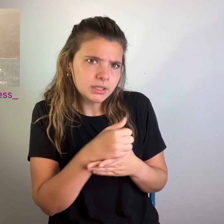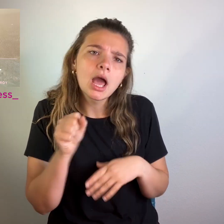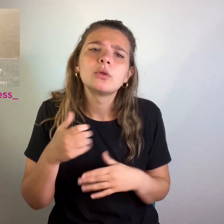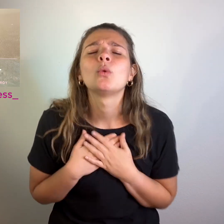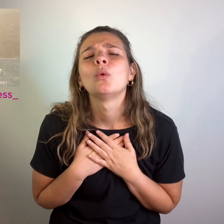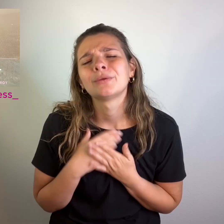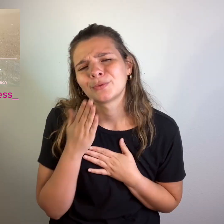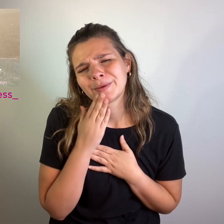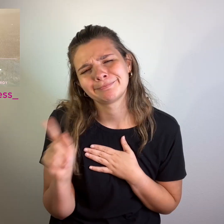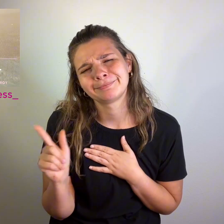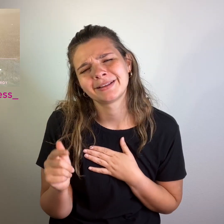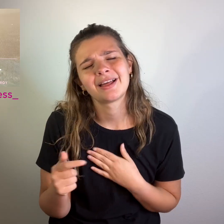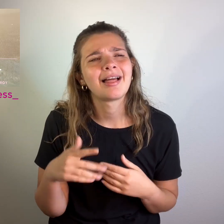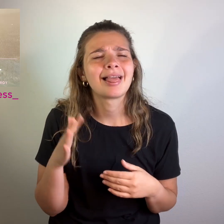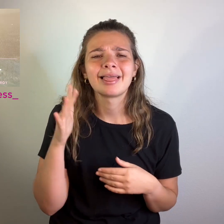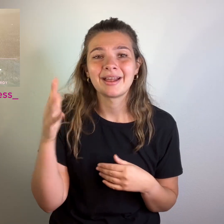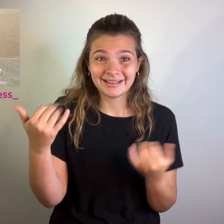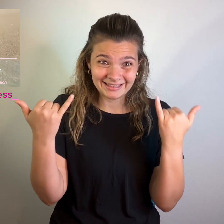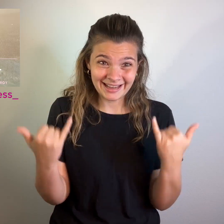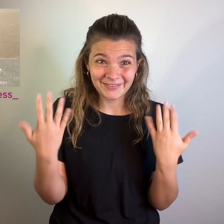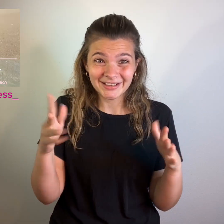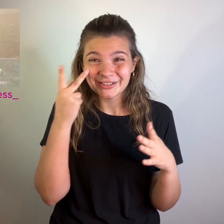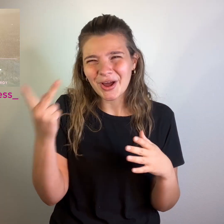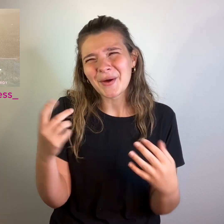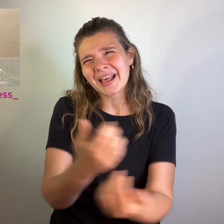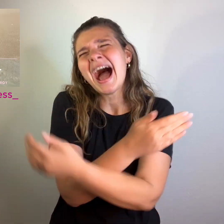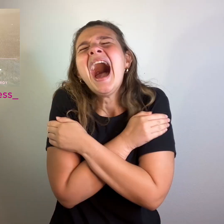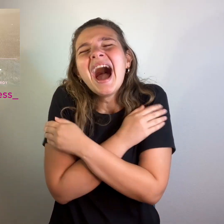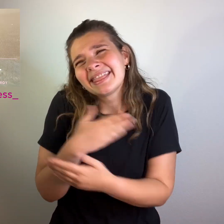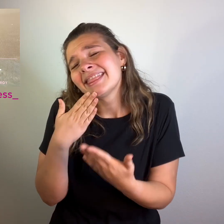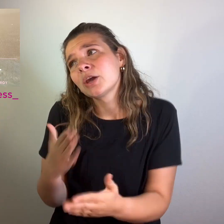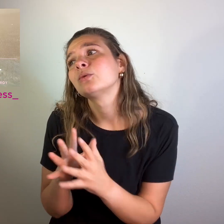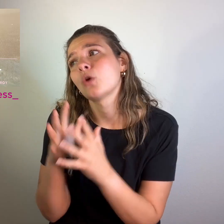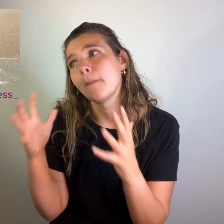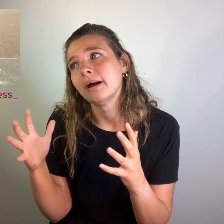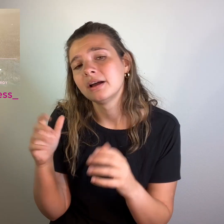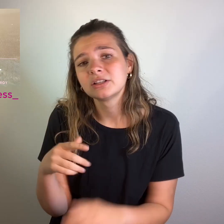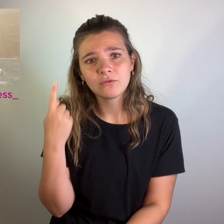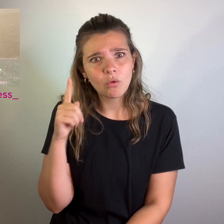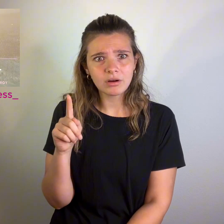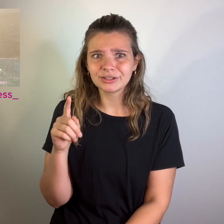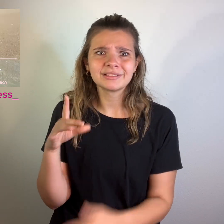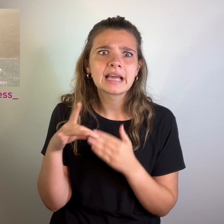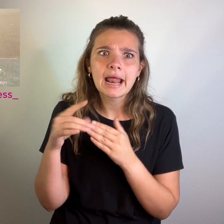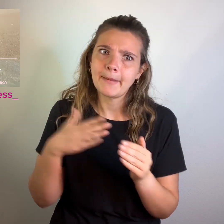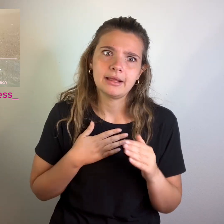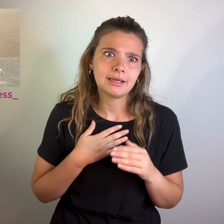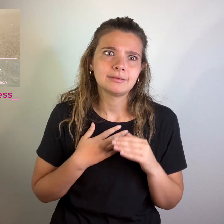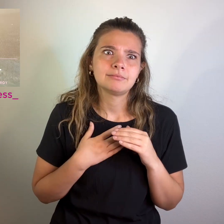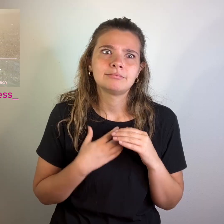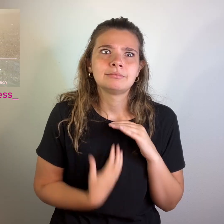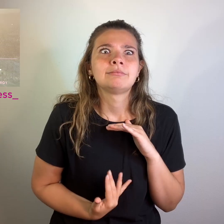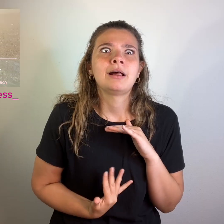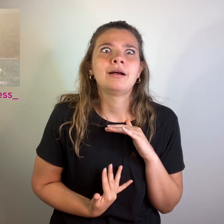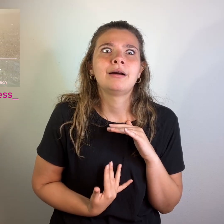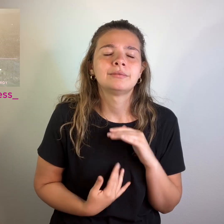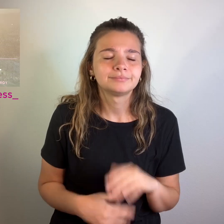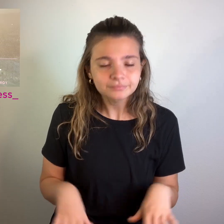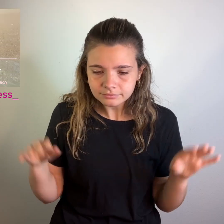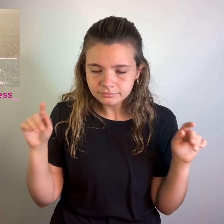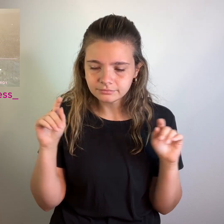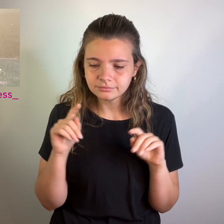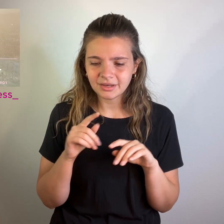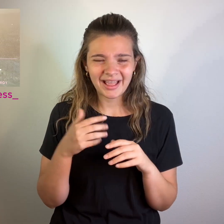I gave her the biggest hug today when I saw her. And I was like, thank you so much for guiding me through my crash out. And two, she was like, any friend is going